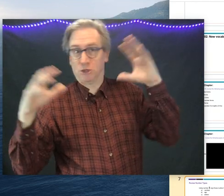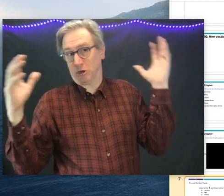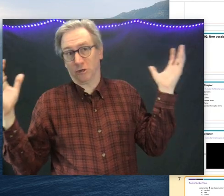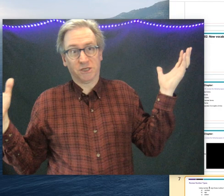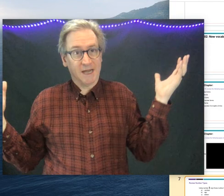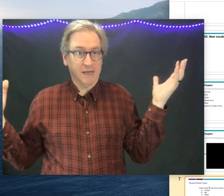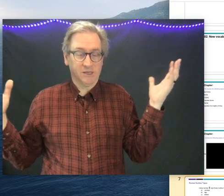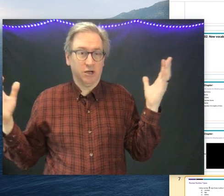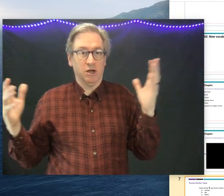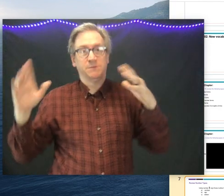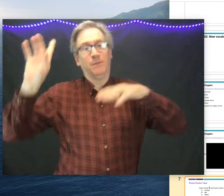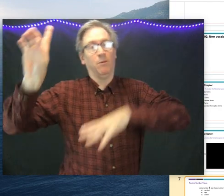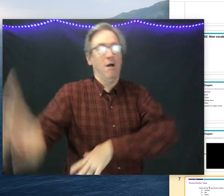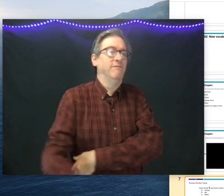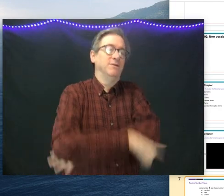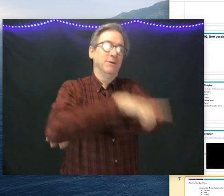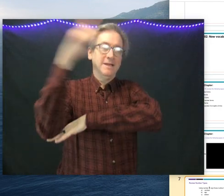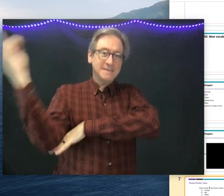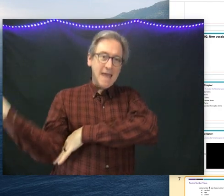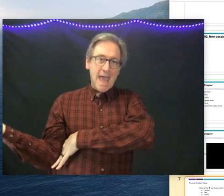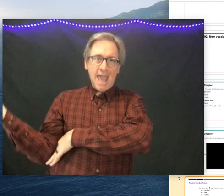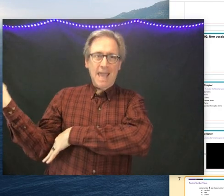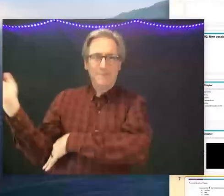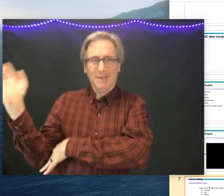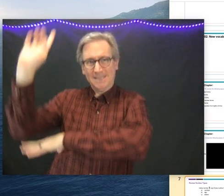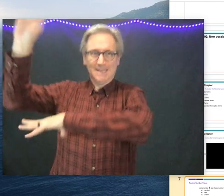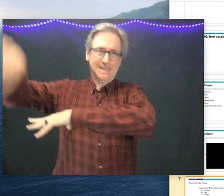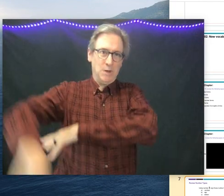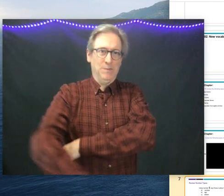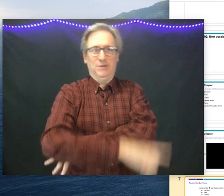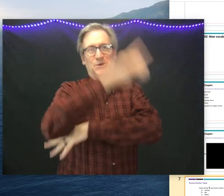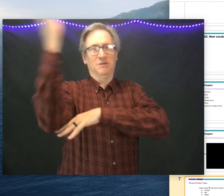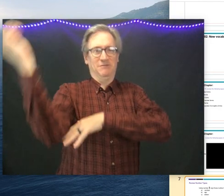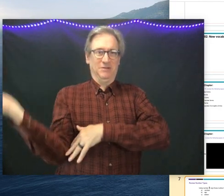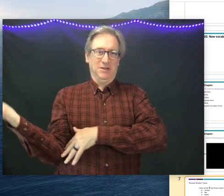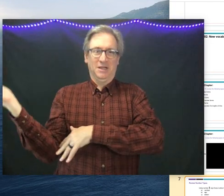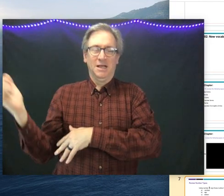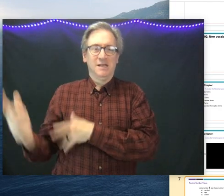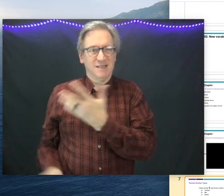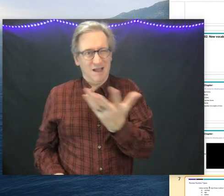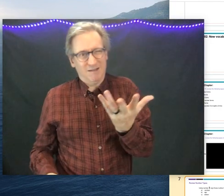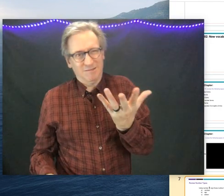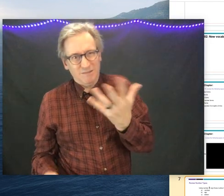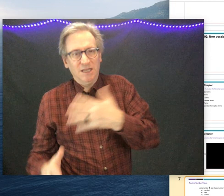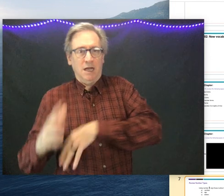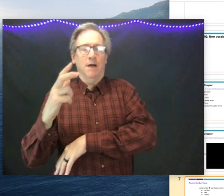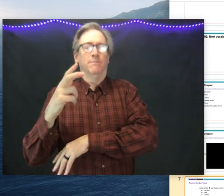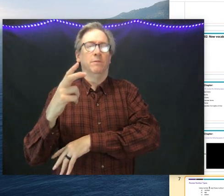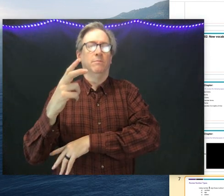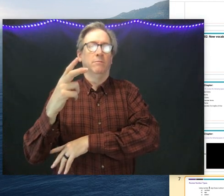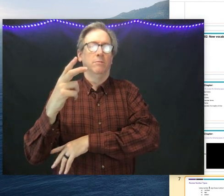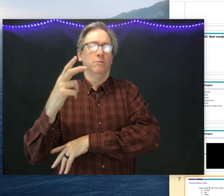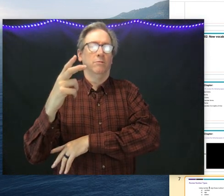in church signing songs. People will often do day because it's so beautiful. So